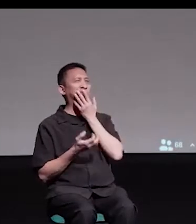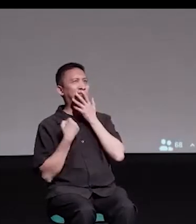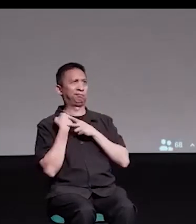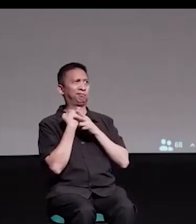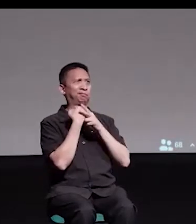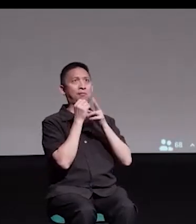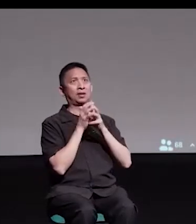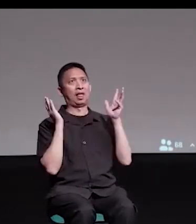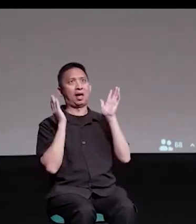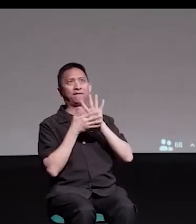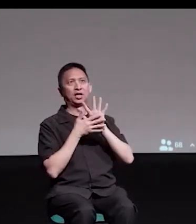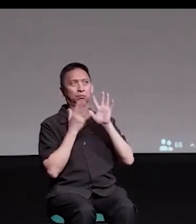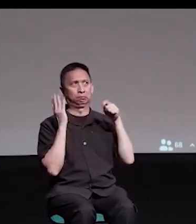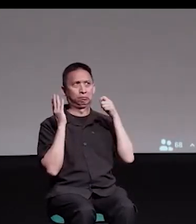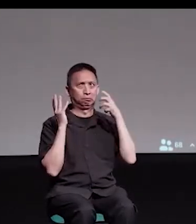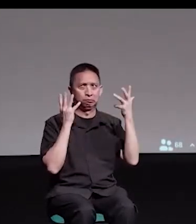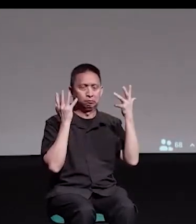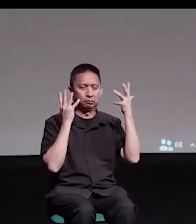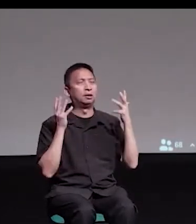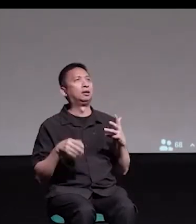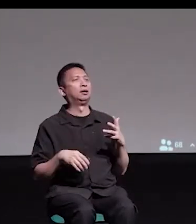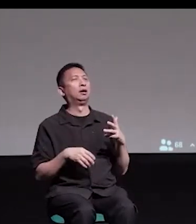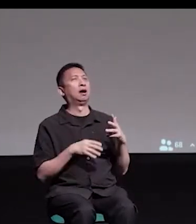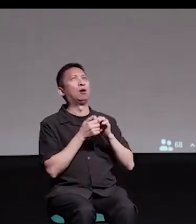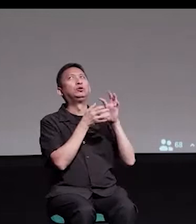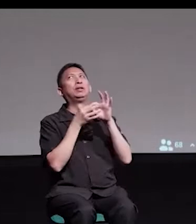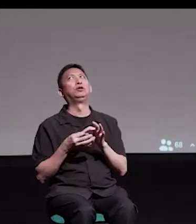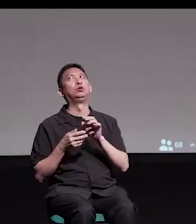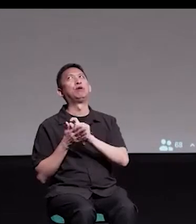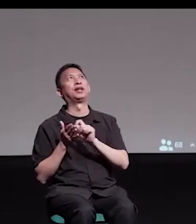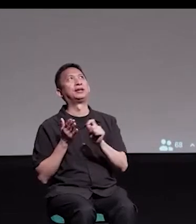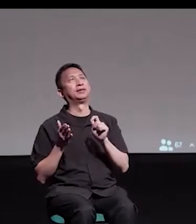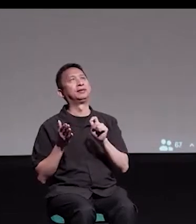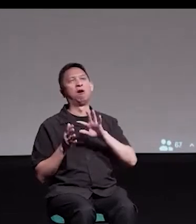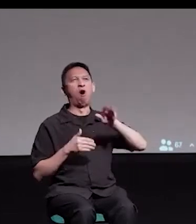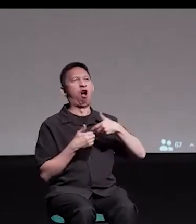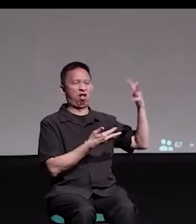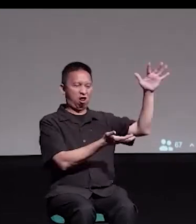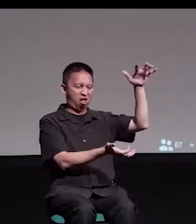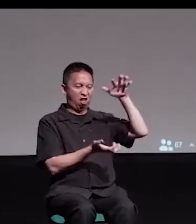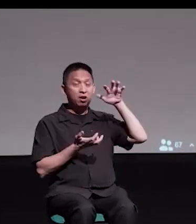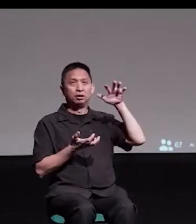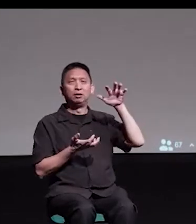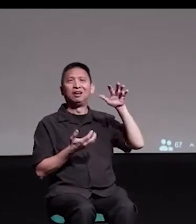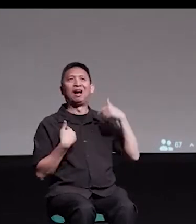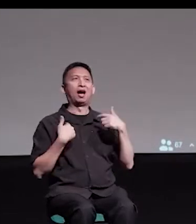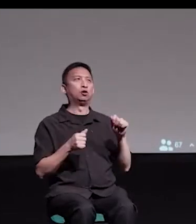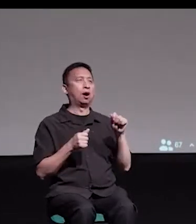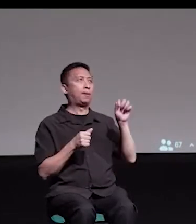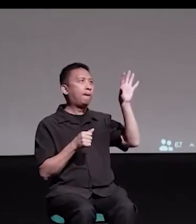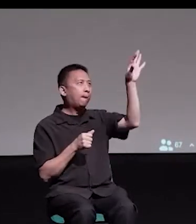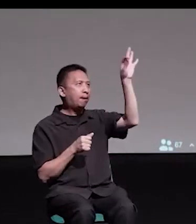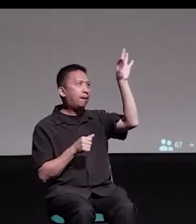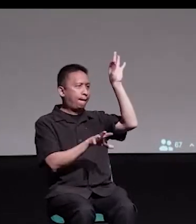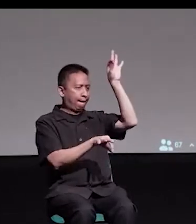I guess in a way that's like related to writing is I take all of that stuff and I try to